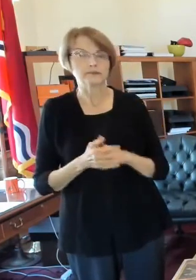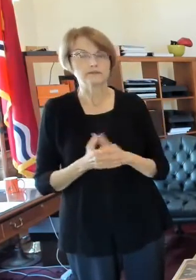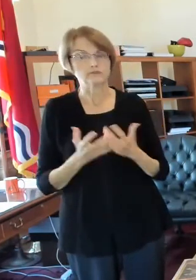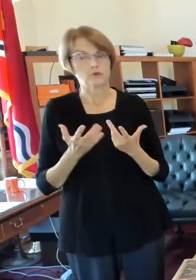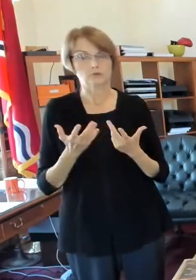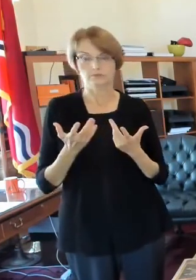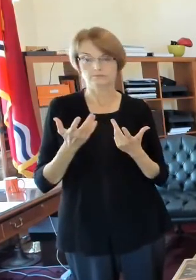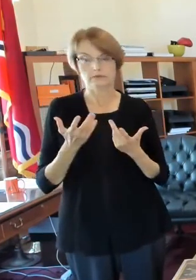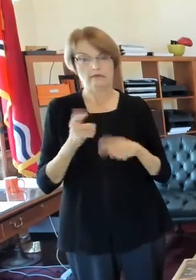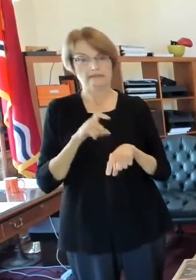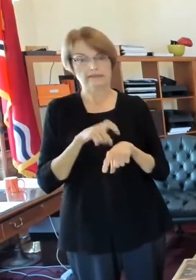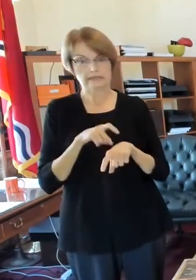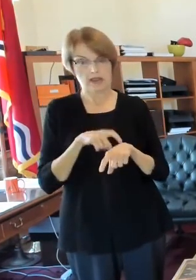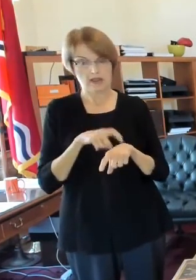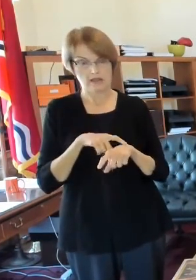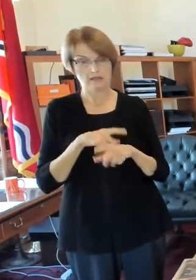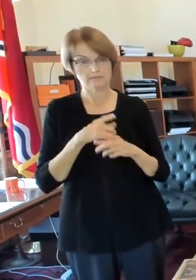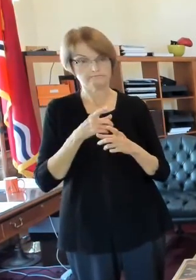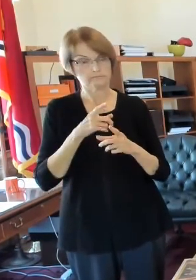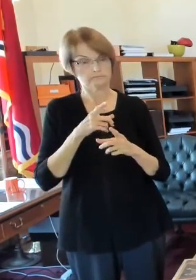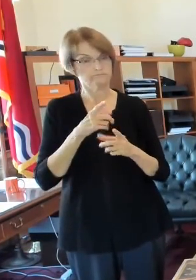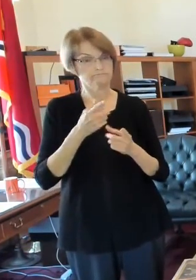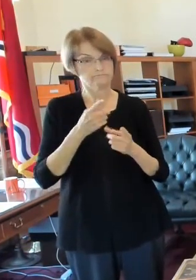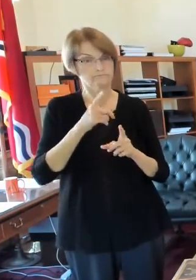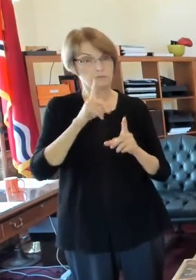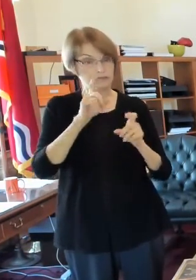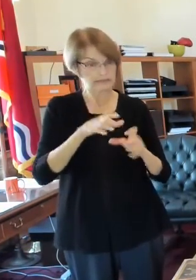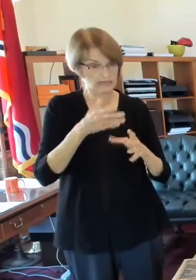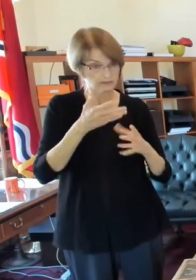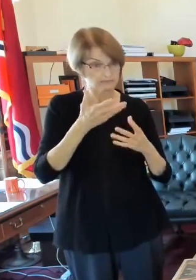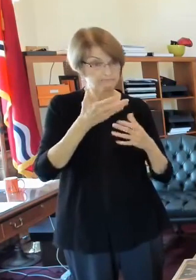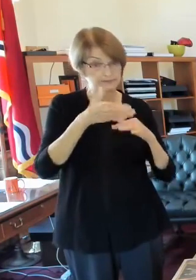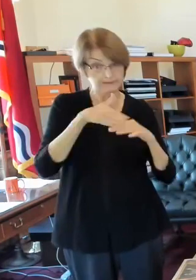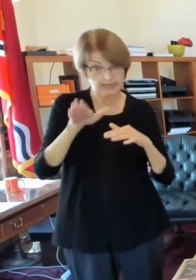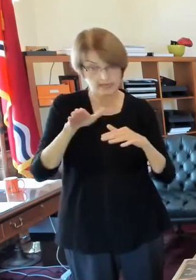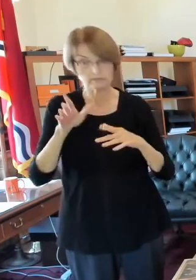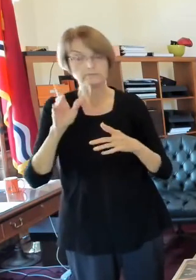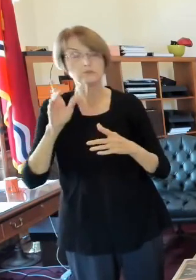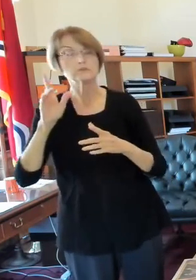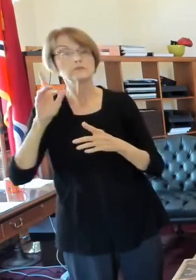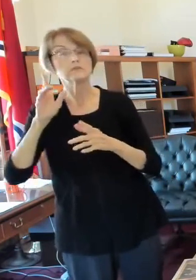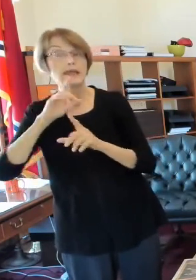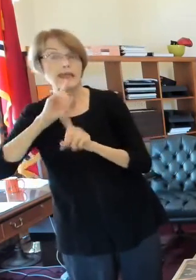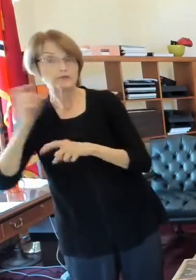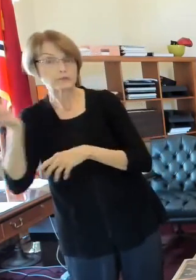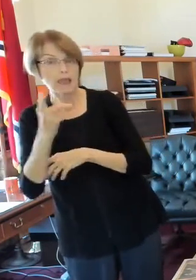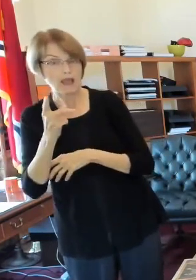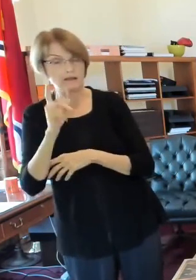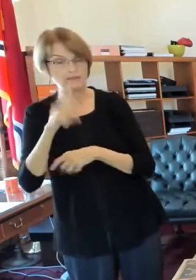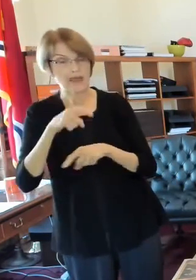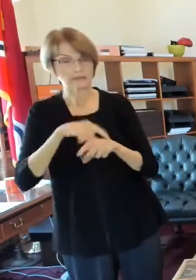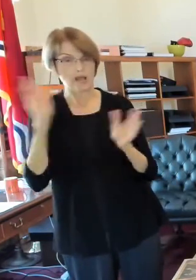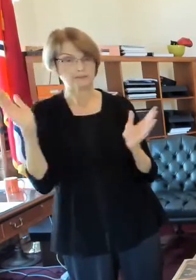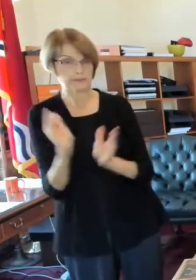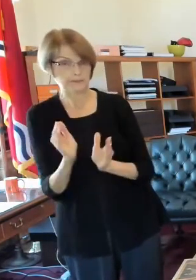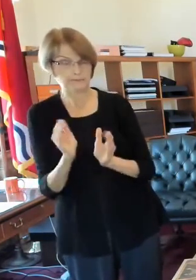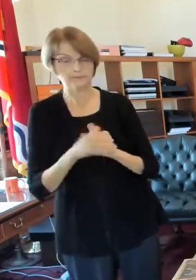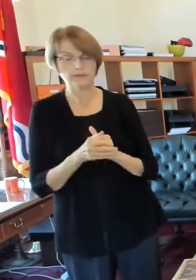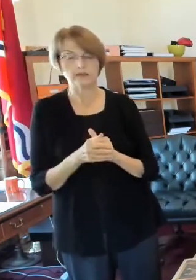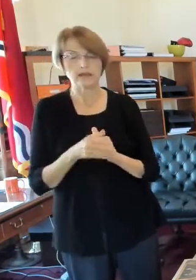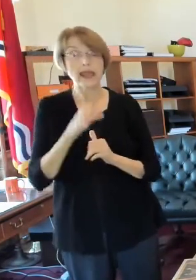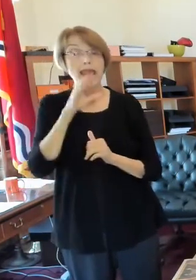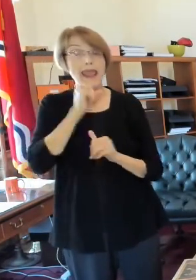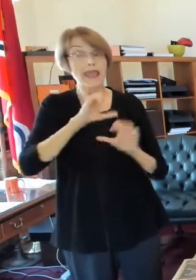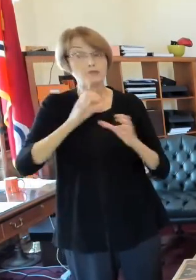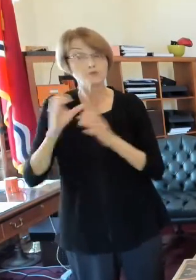of time it's taking to get the test back. No real change in terms of the age groups